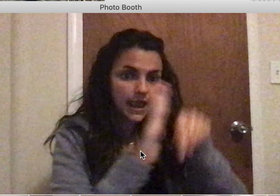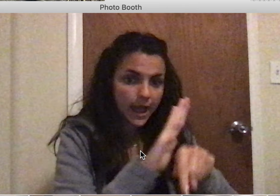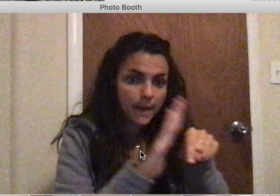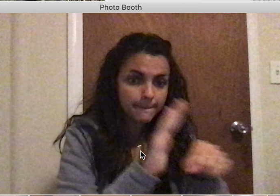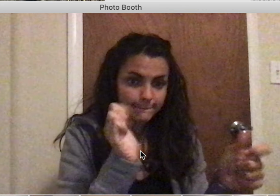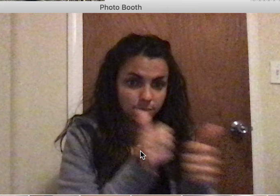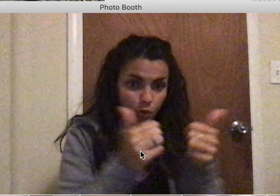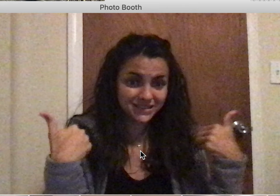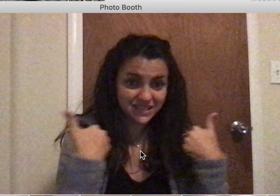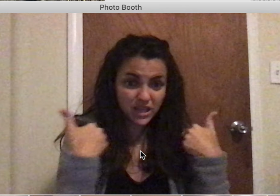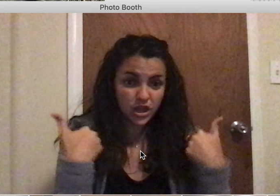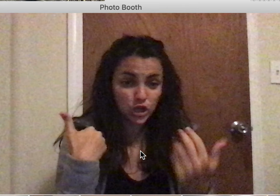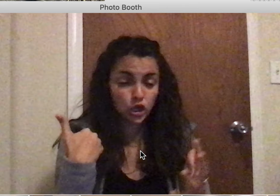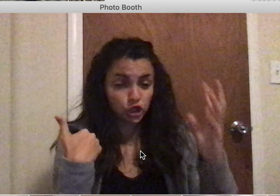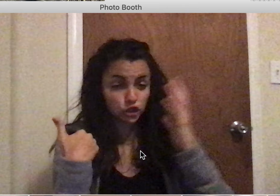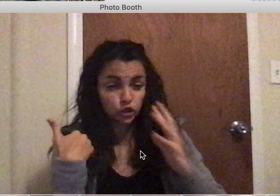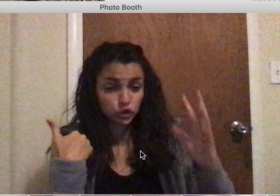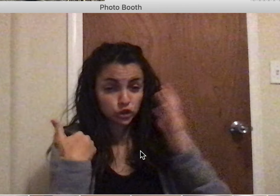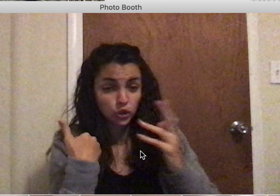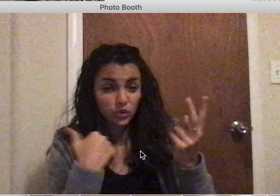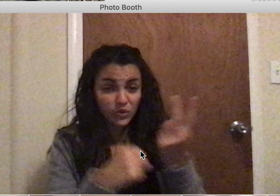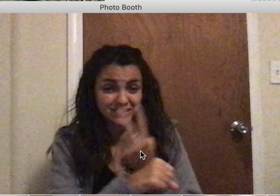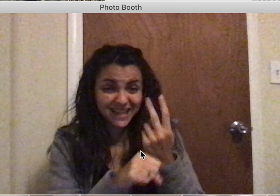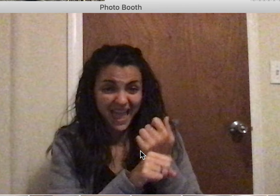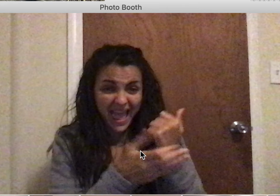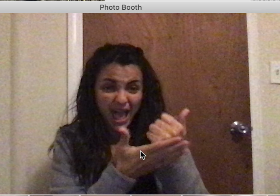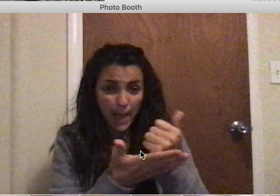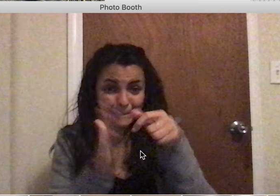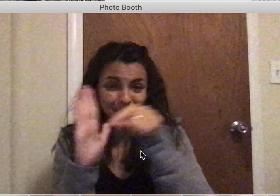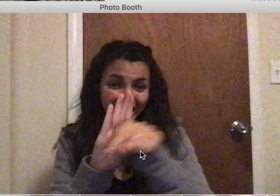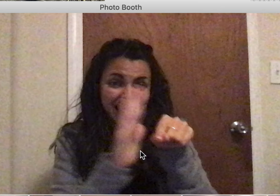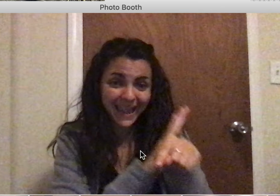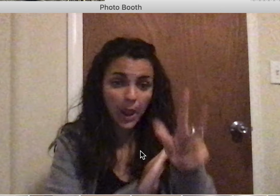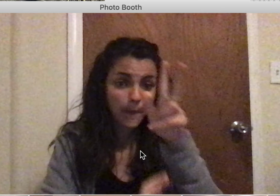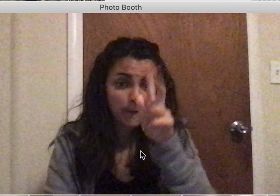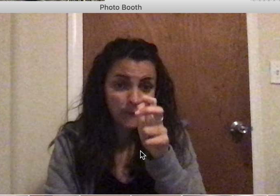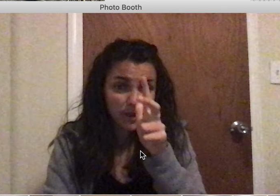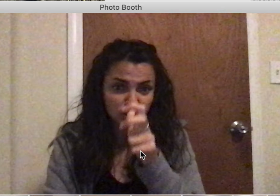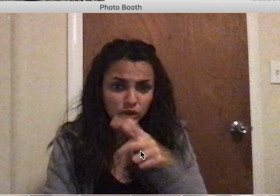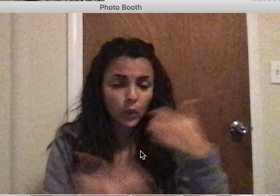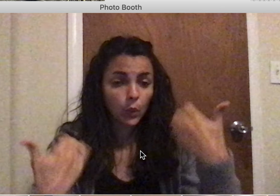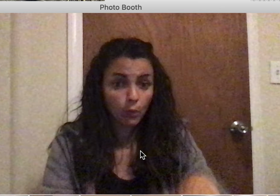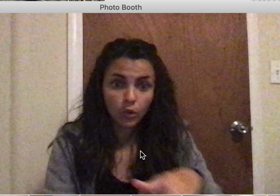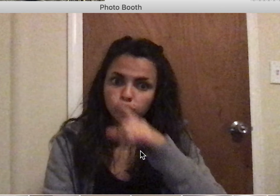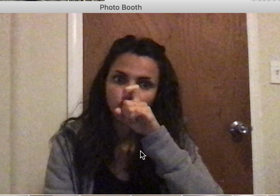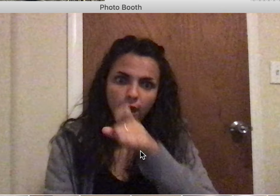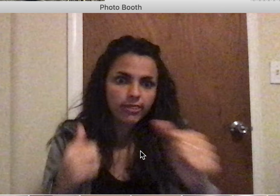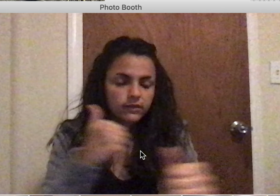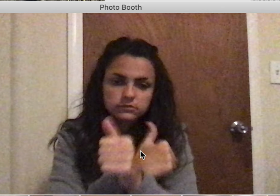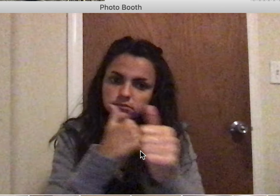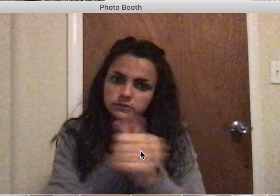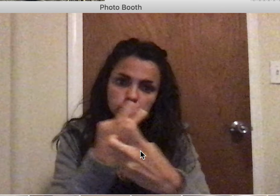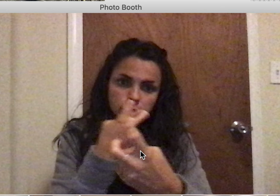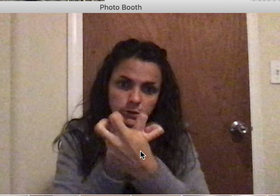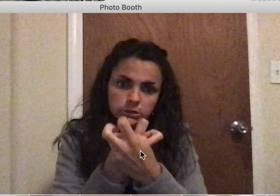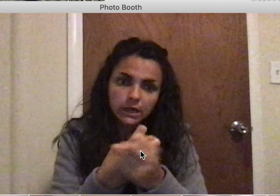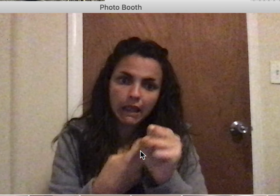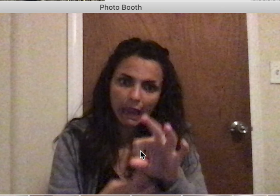an insecticide to kill insects. And it's very, very harmful and toxic